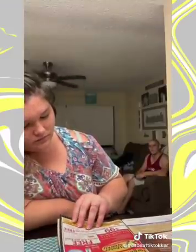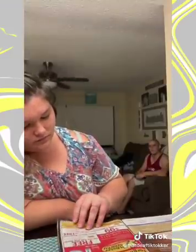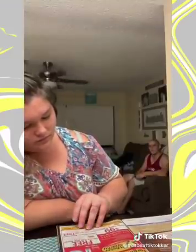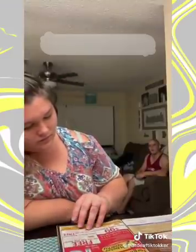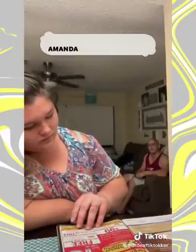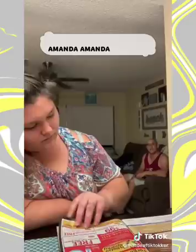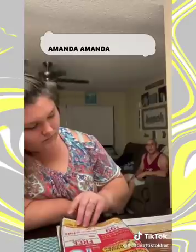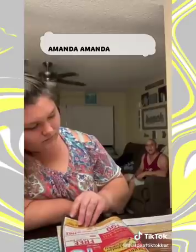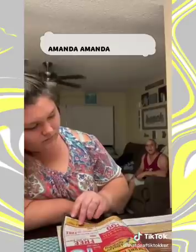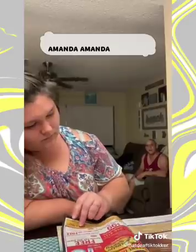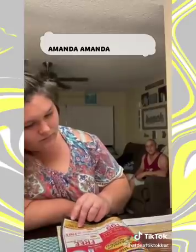Amanda.